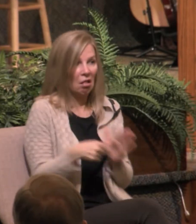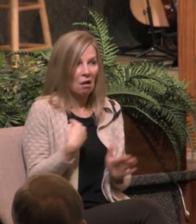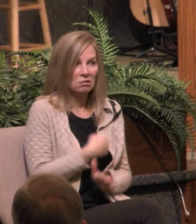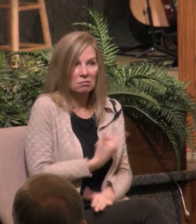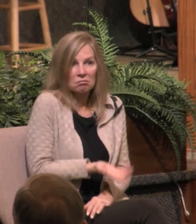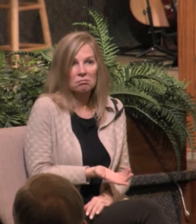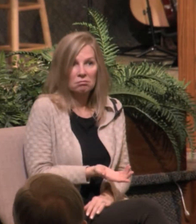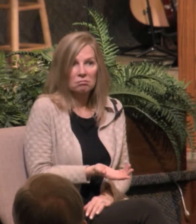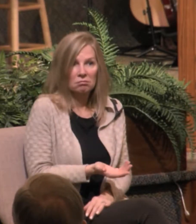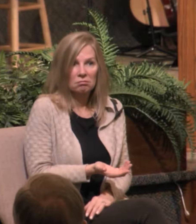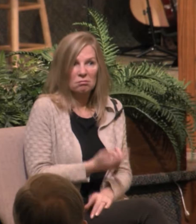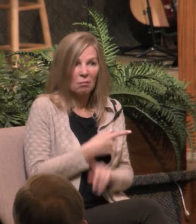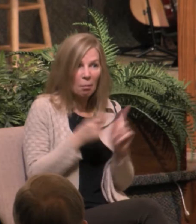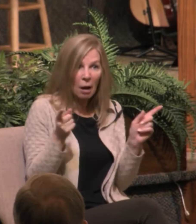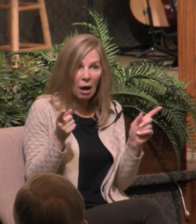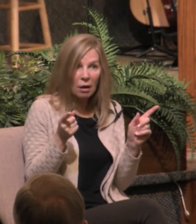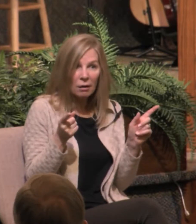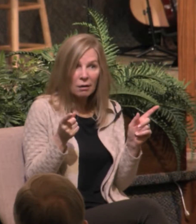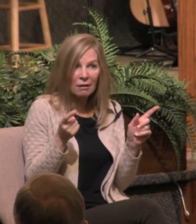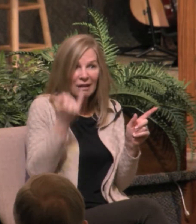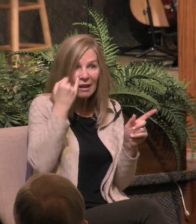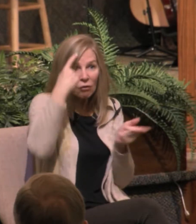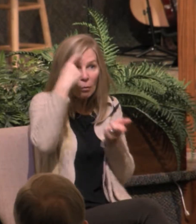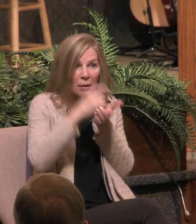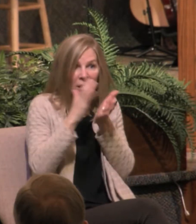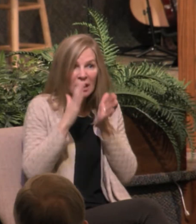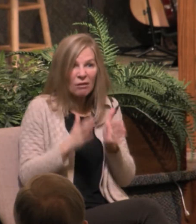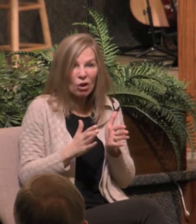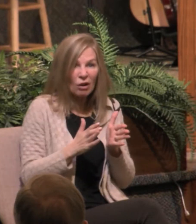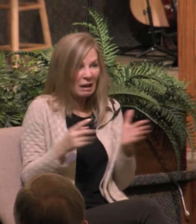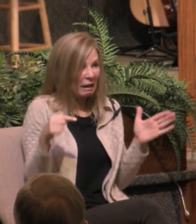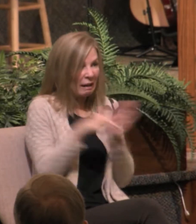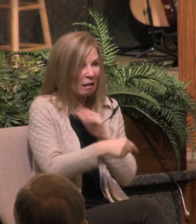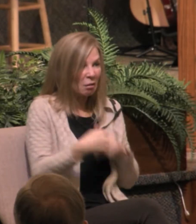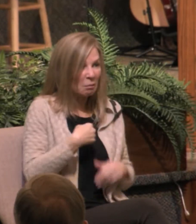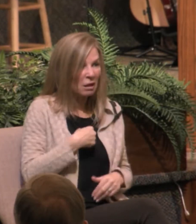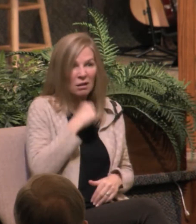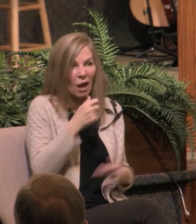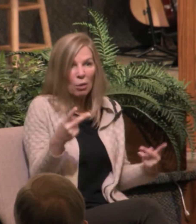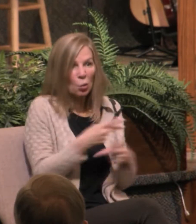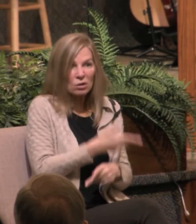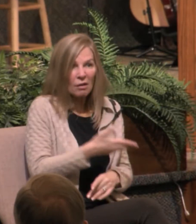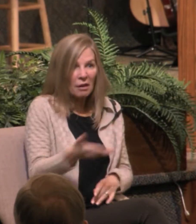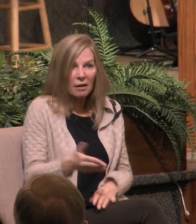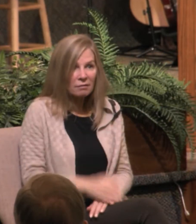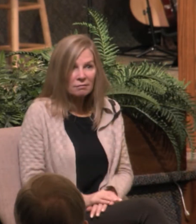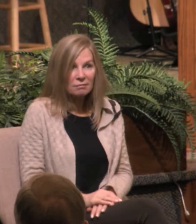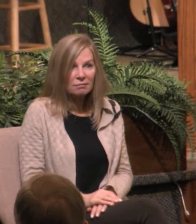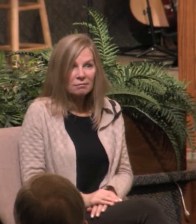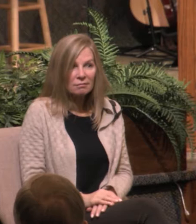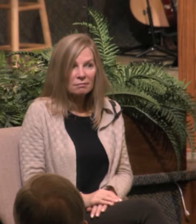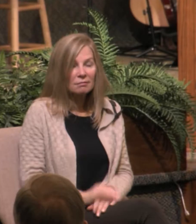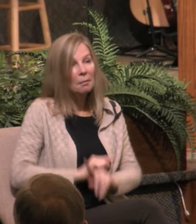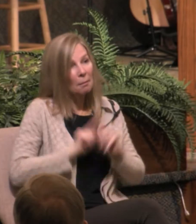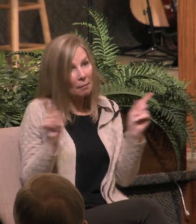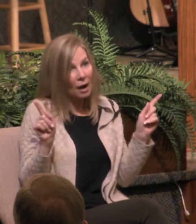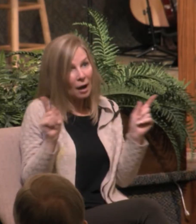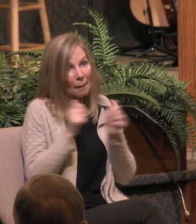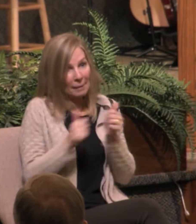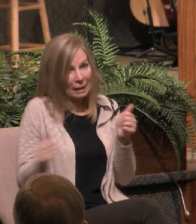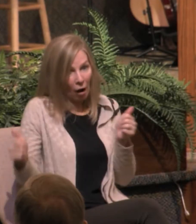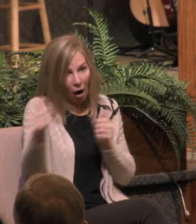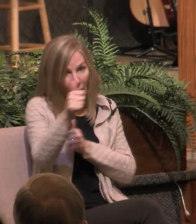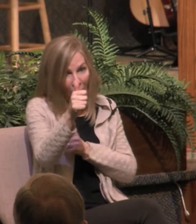Unless we forget, for believers, that's not the worst thing. But beyond that,